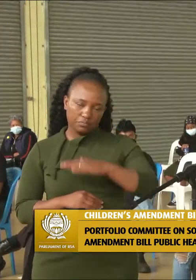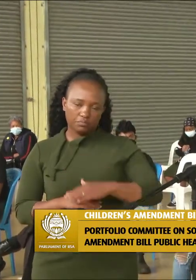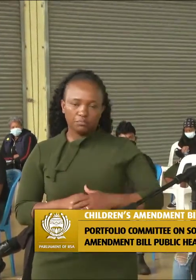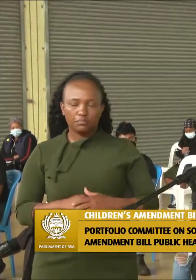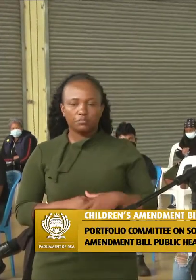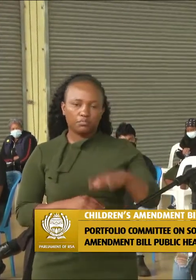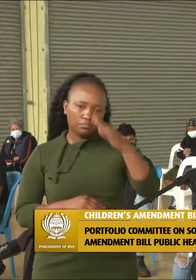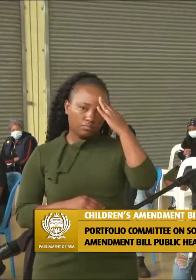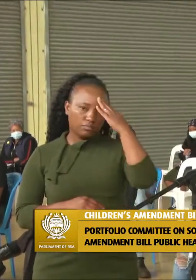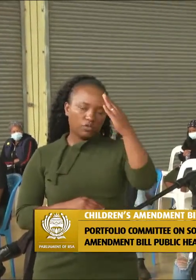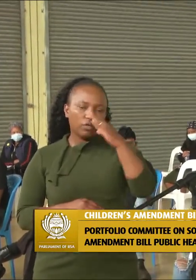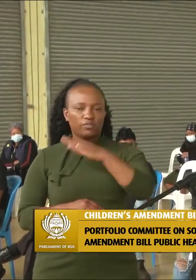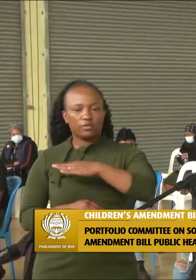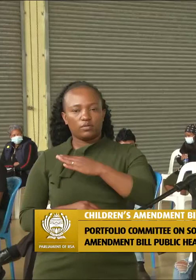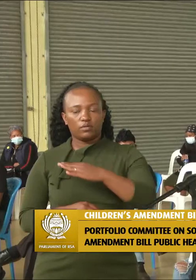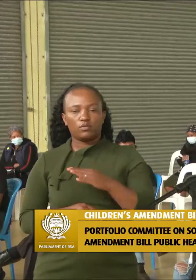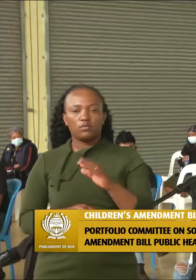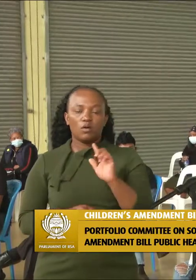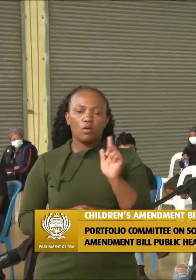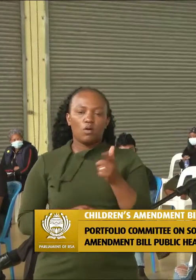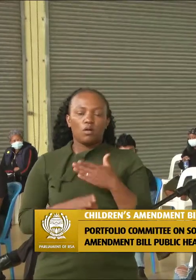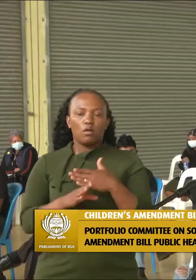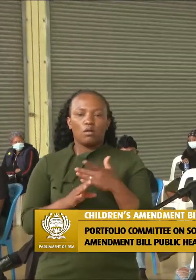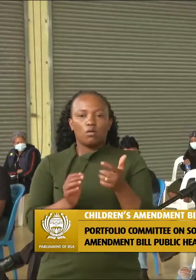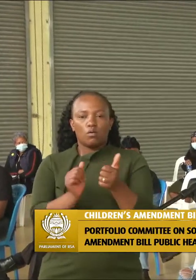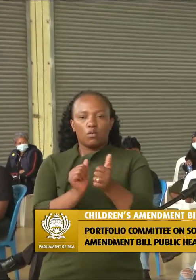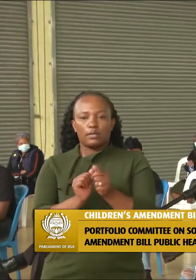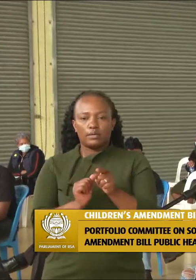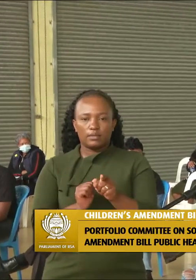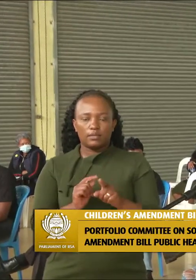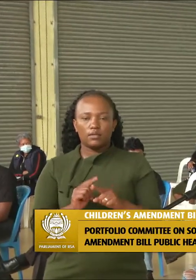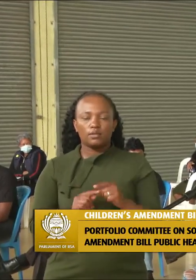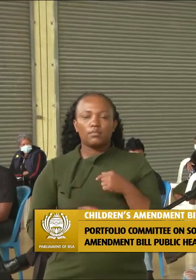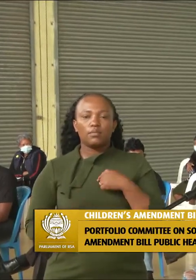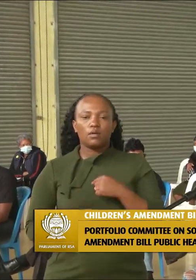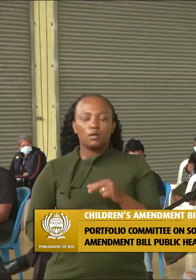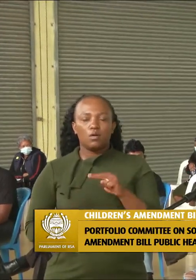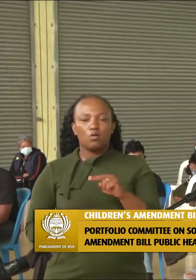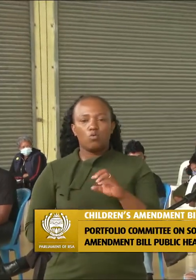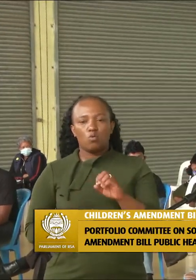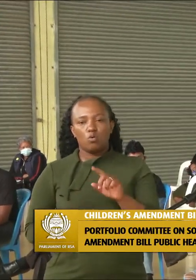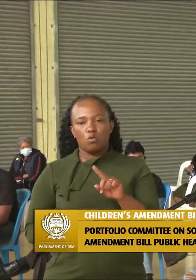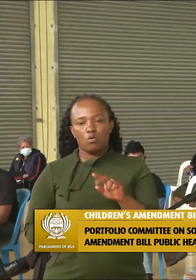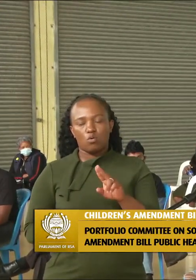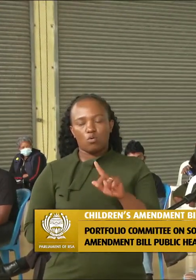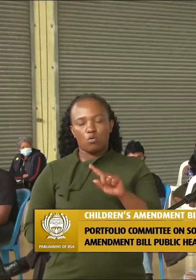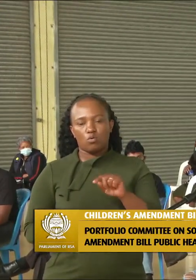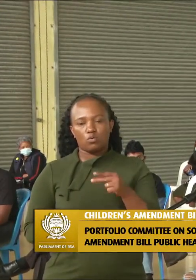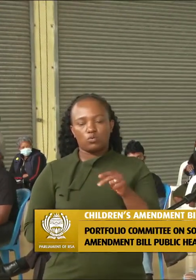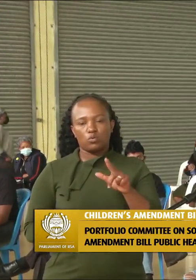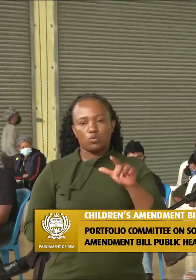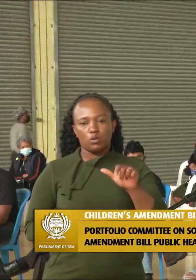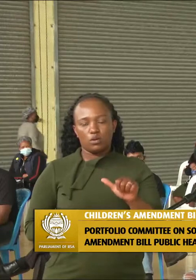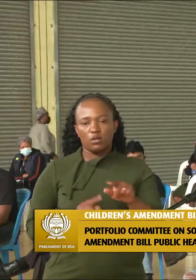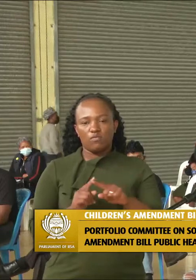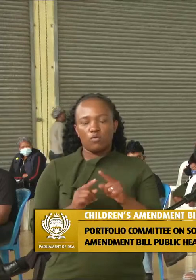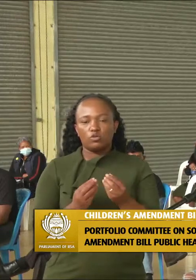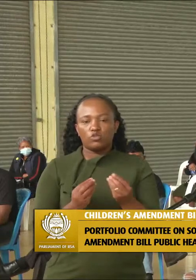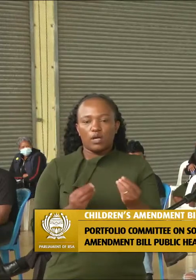Good afternoon, Chairperson and all my colleagues. I'm Noktula Pagati, a Facility Manager for Zake Child and Youth Care